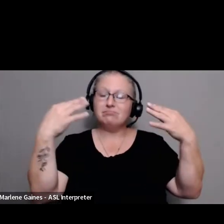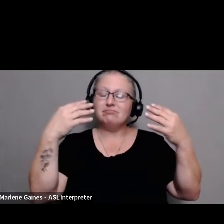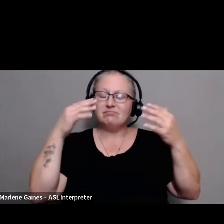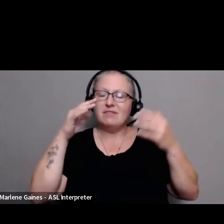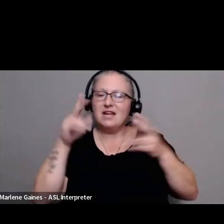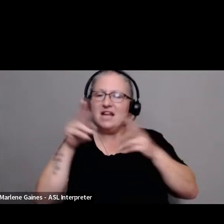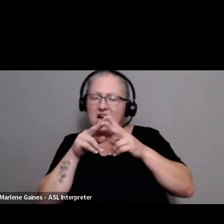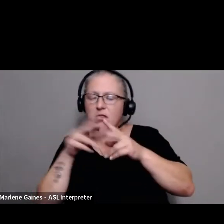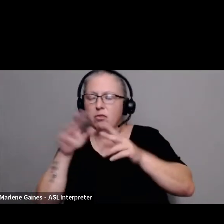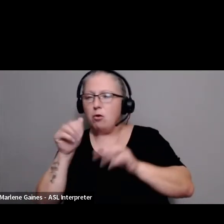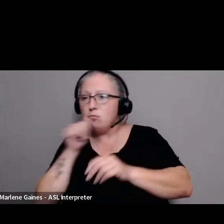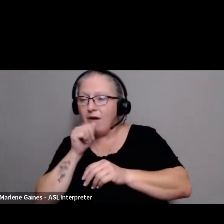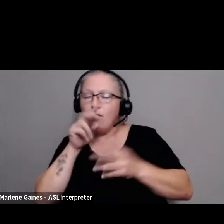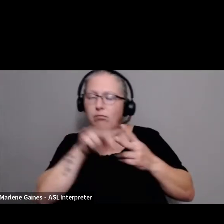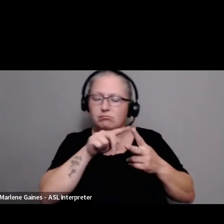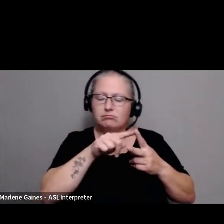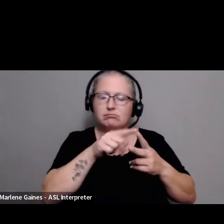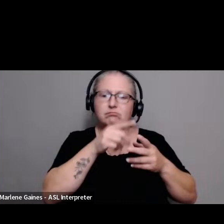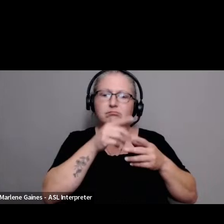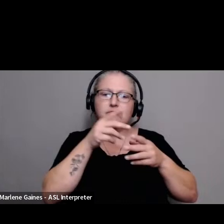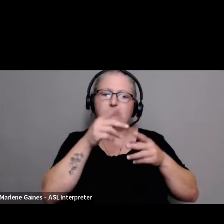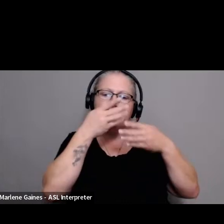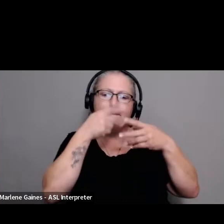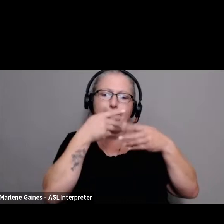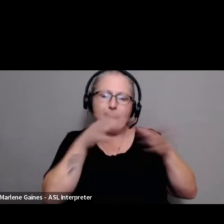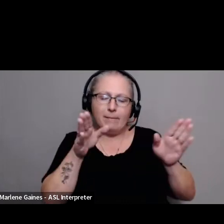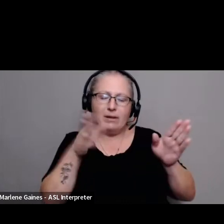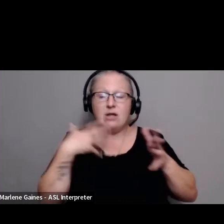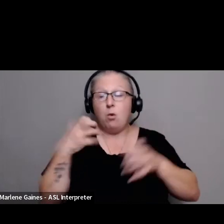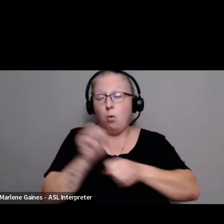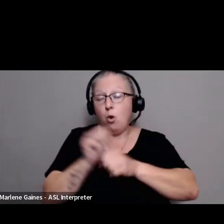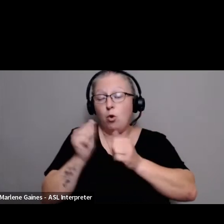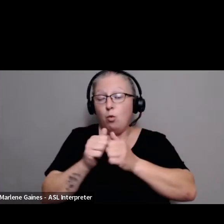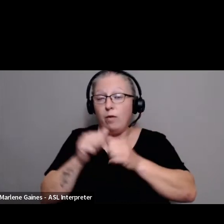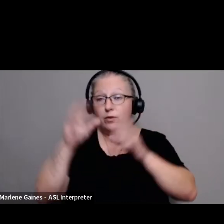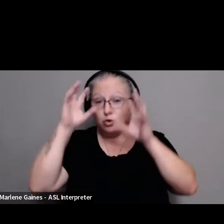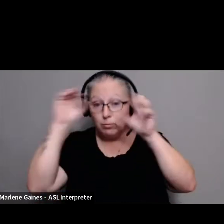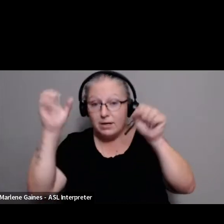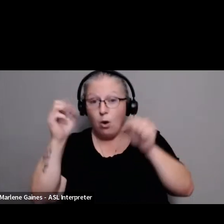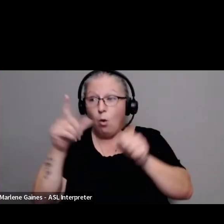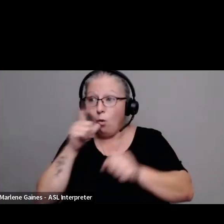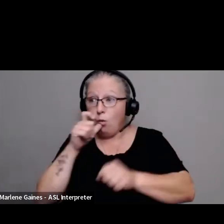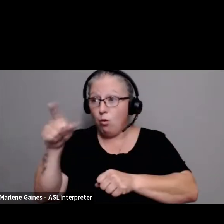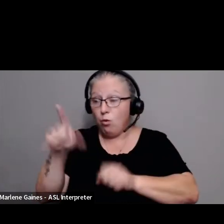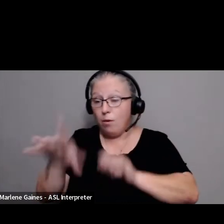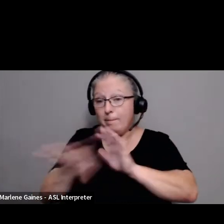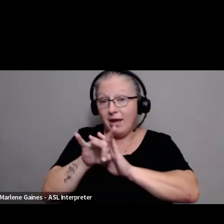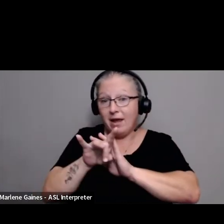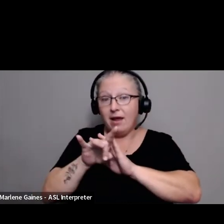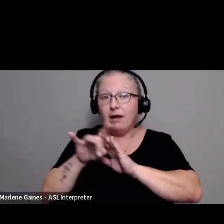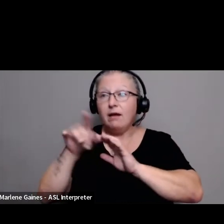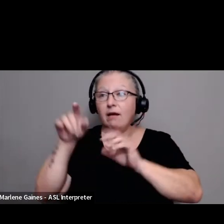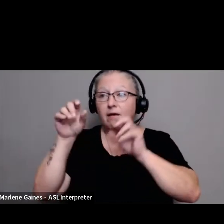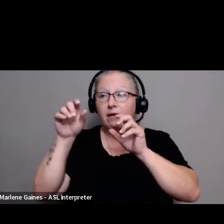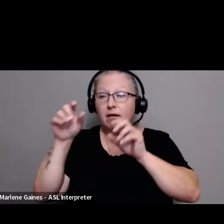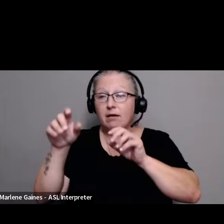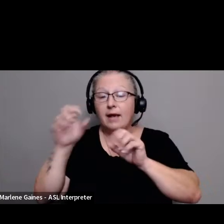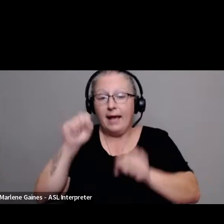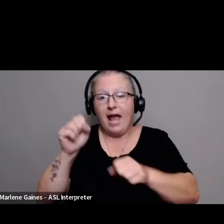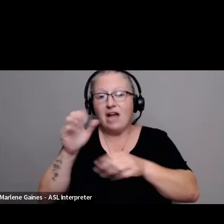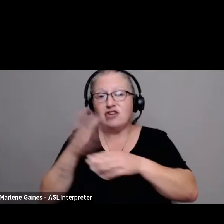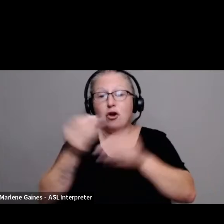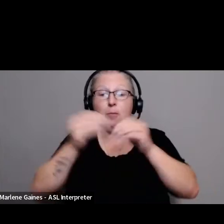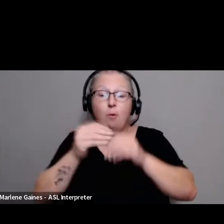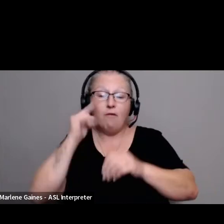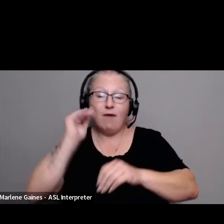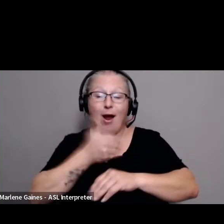to, one, be able to work with the superintendent or anybody that he would like to designate to be able to share more of our platform. So thank